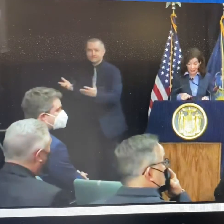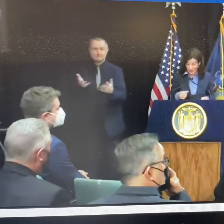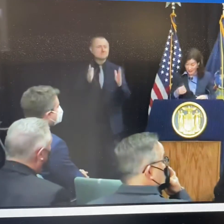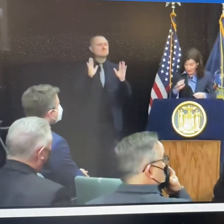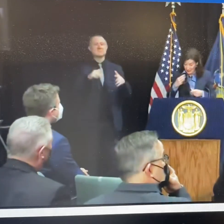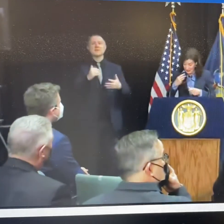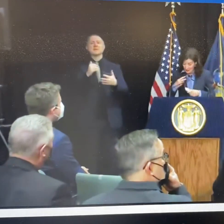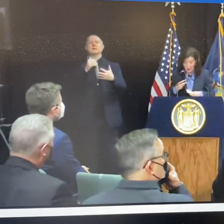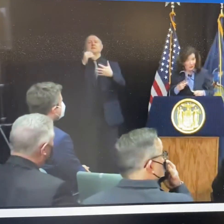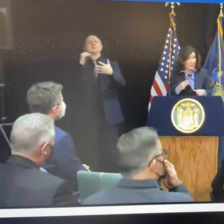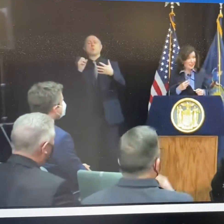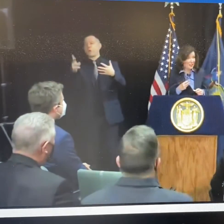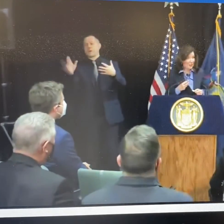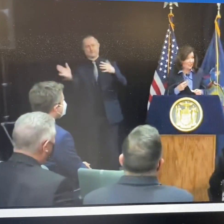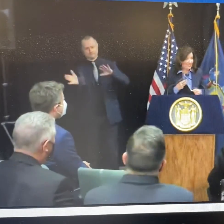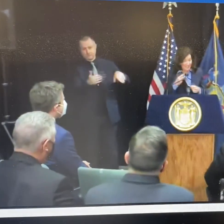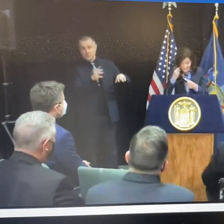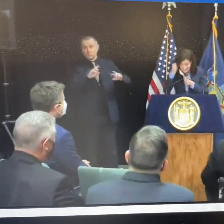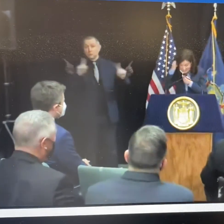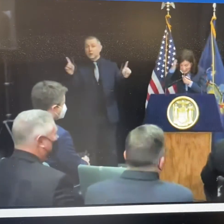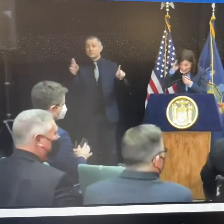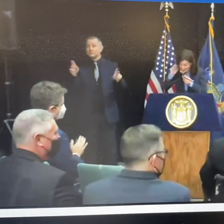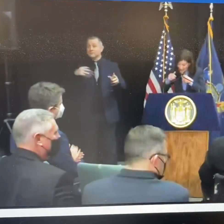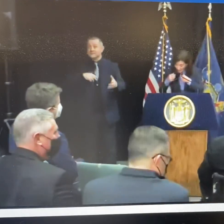right. So let's get over and sign a bill. All